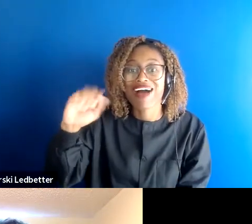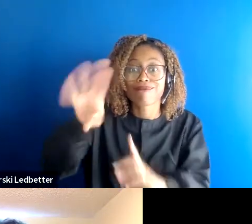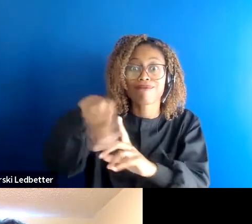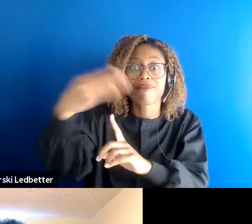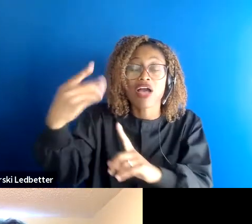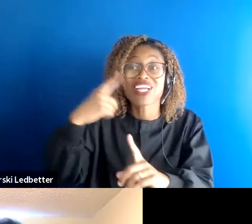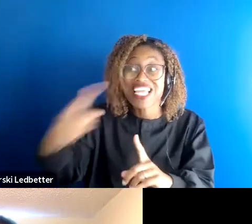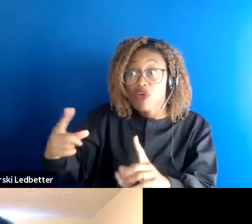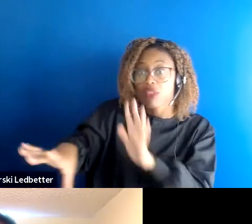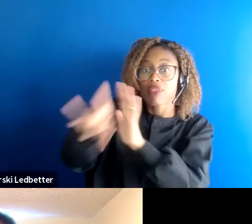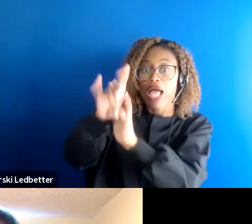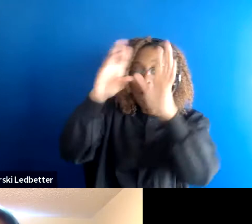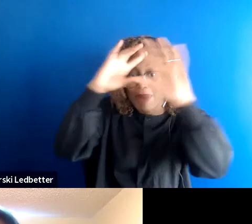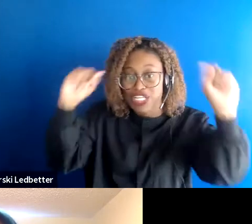2008.